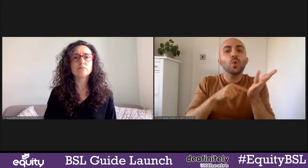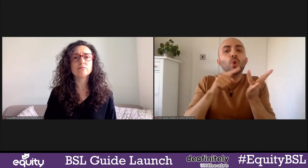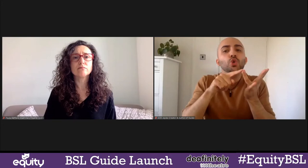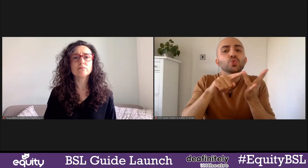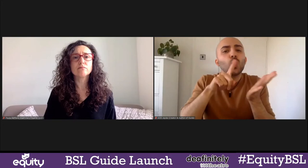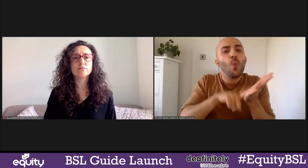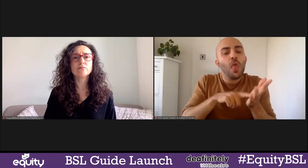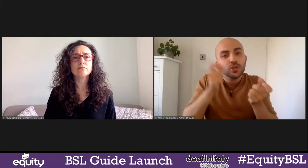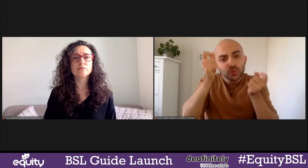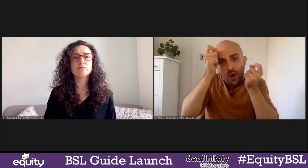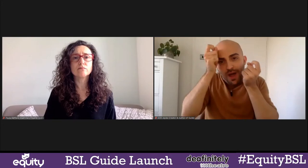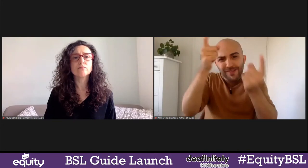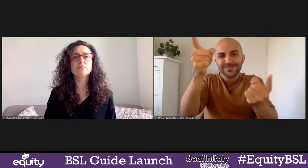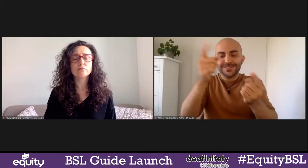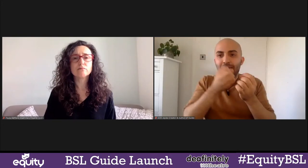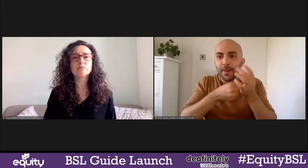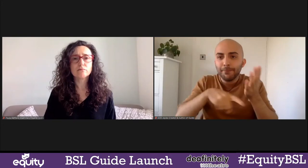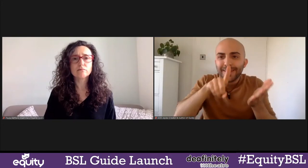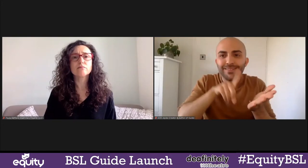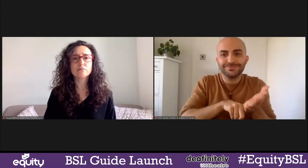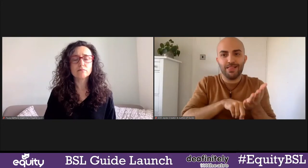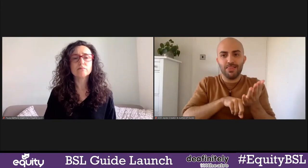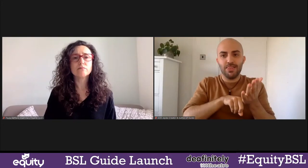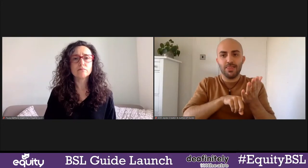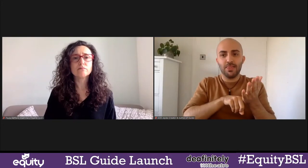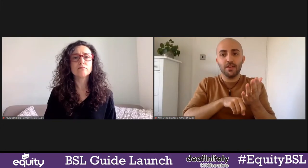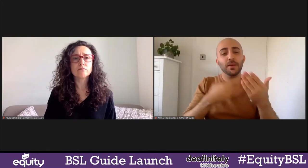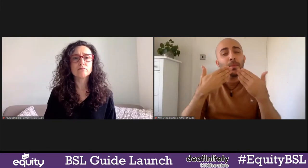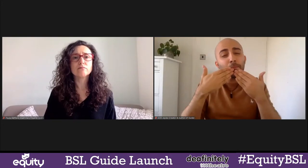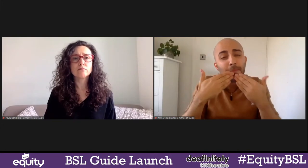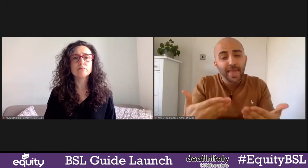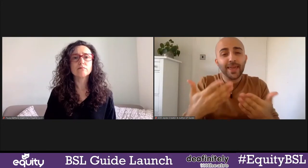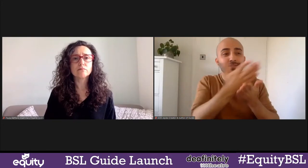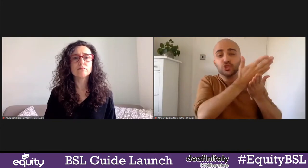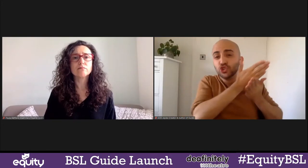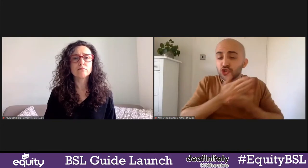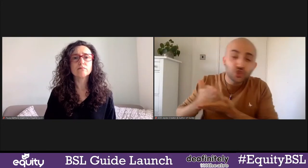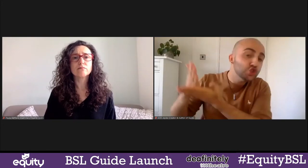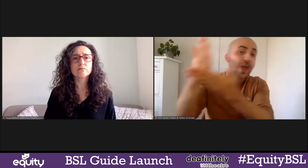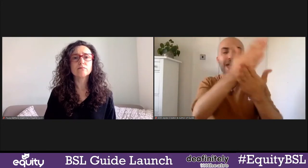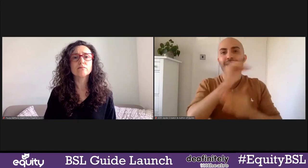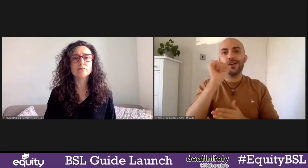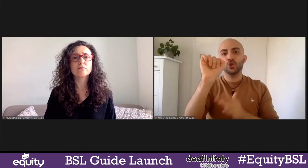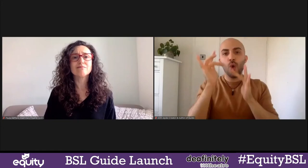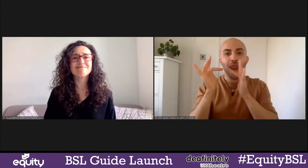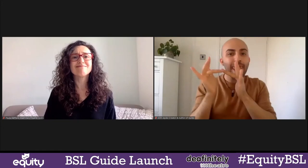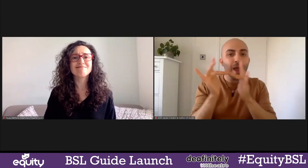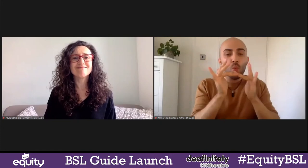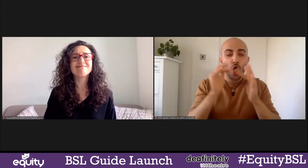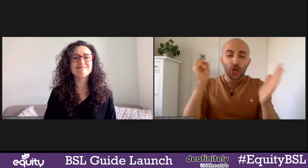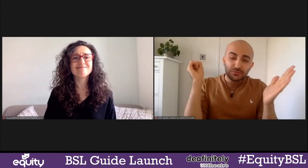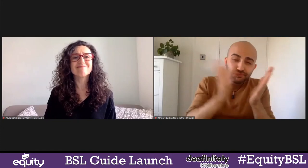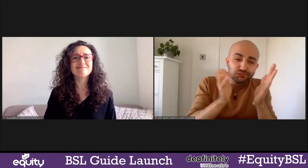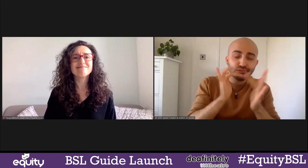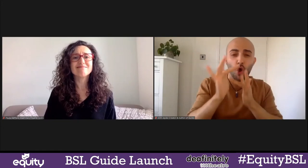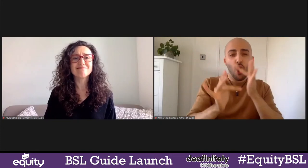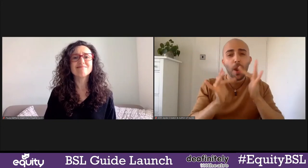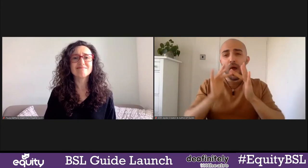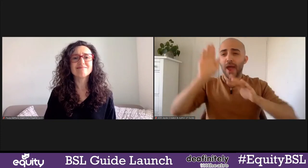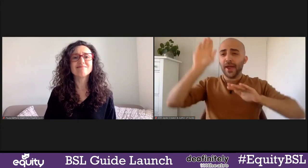reference point. It gives you a tool in terms of understanding why representation of BSL is so important.